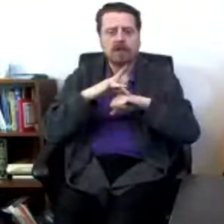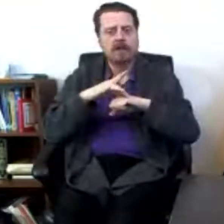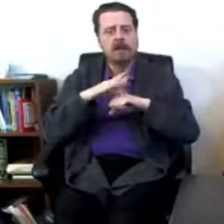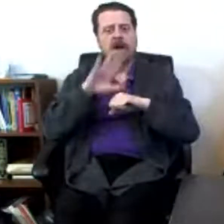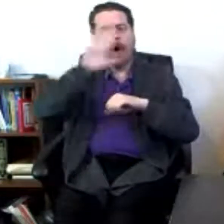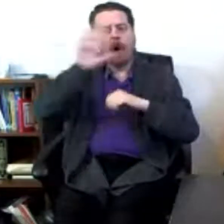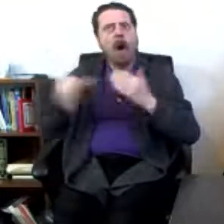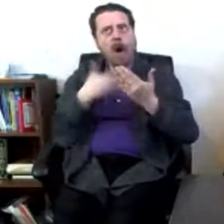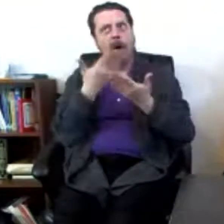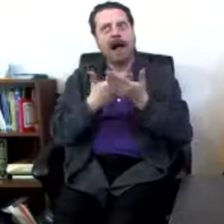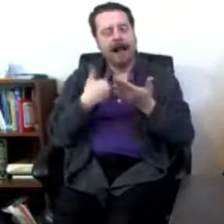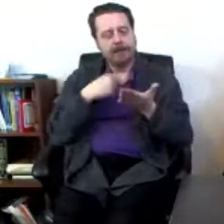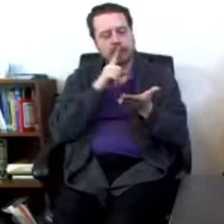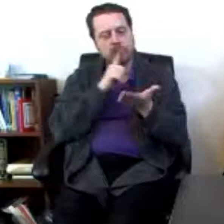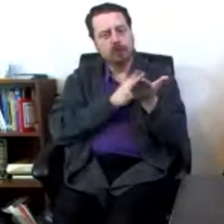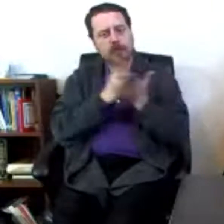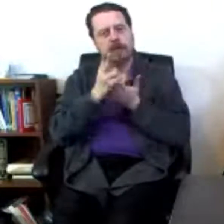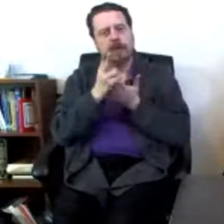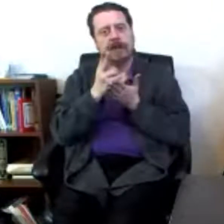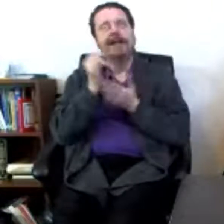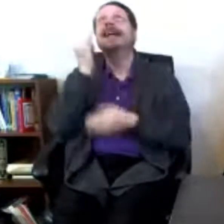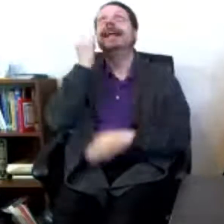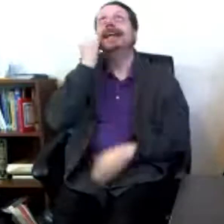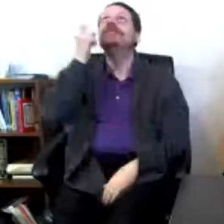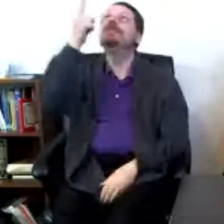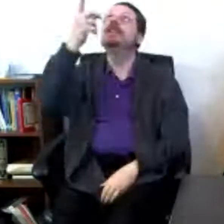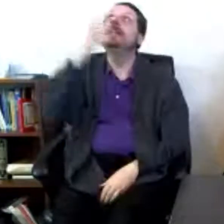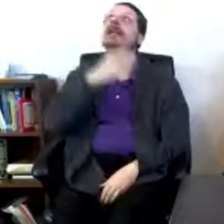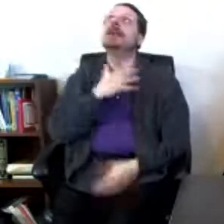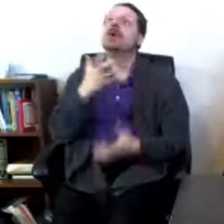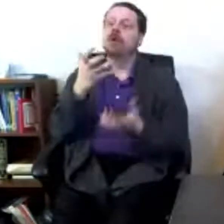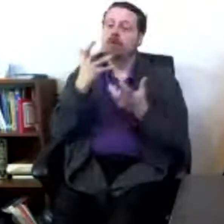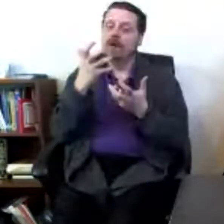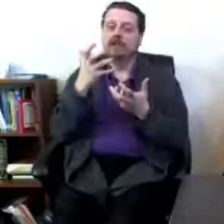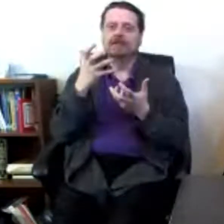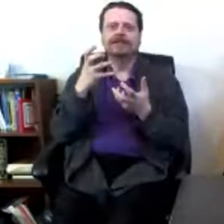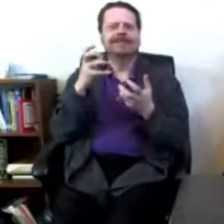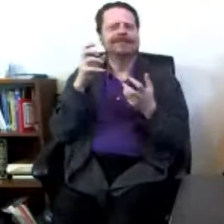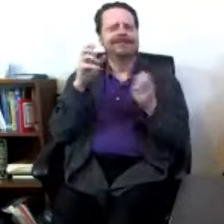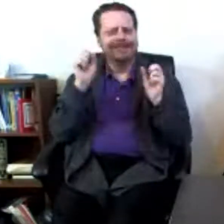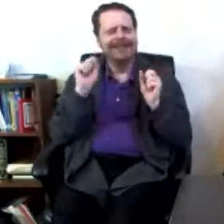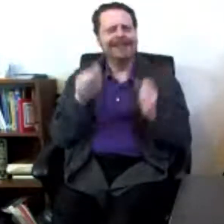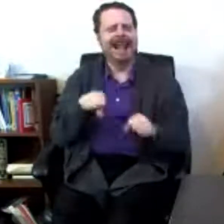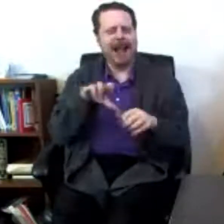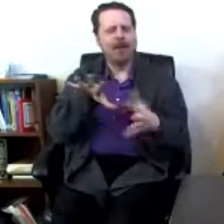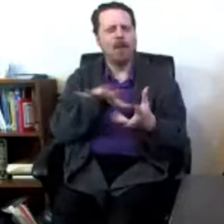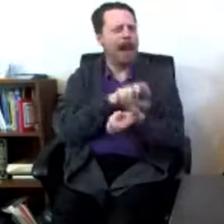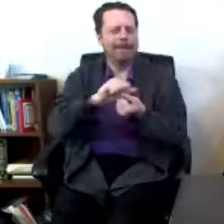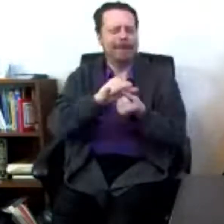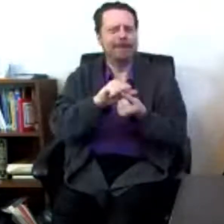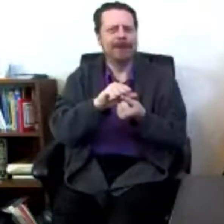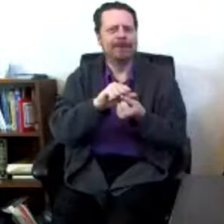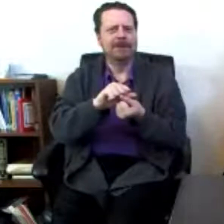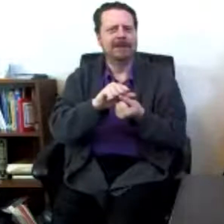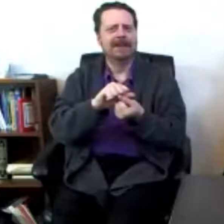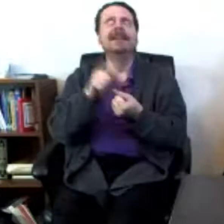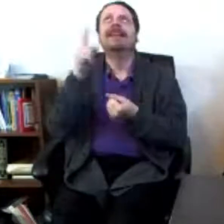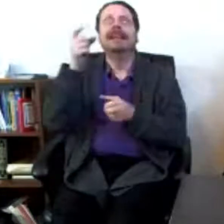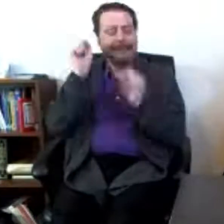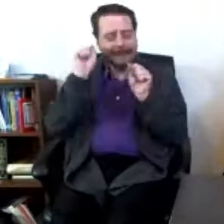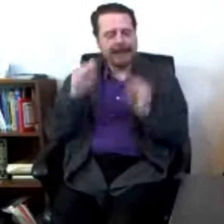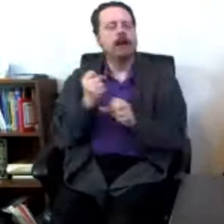If He wills it, He would have wiped you out and would bring a new creation.